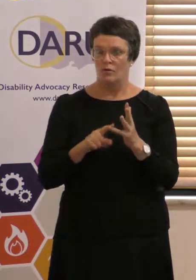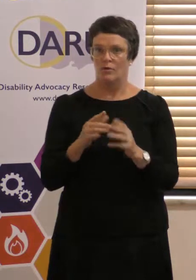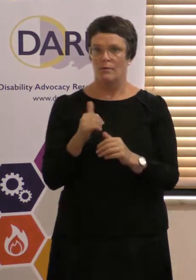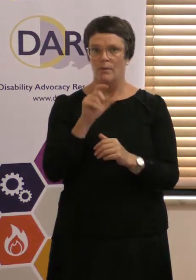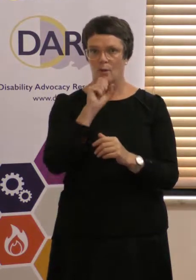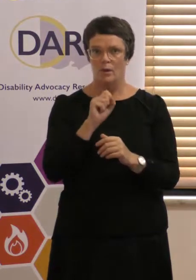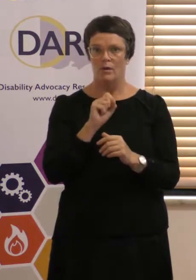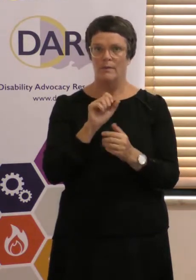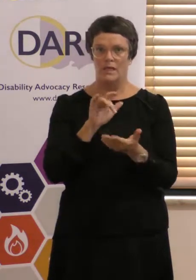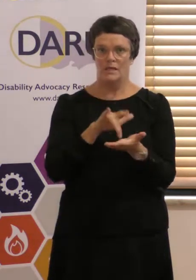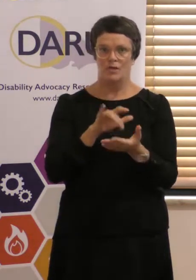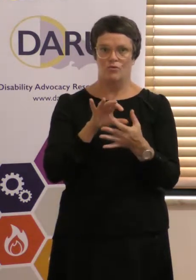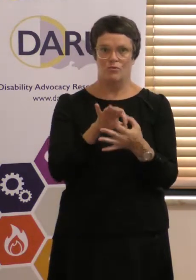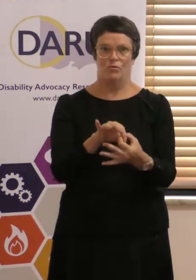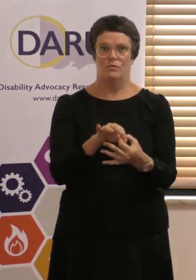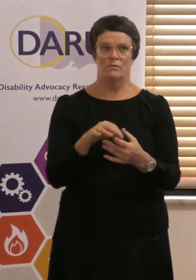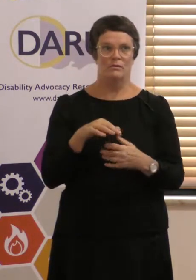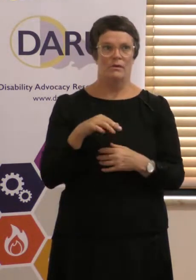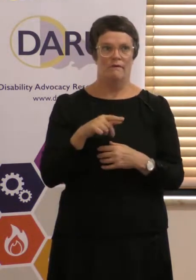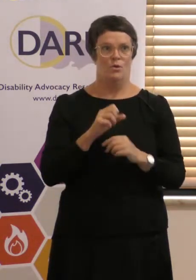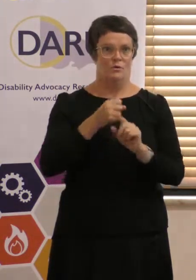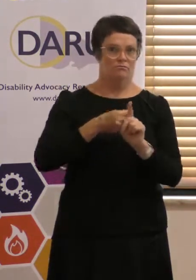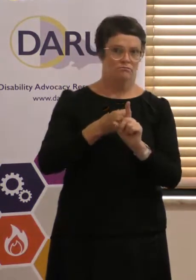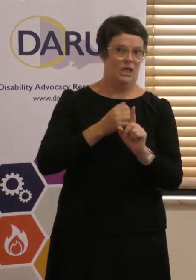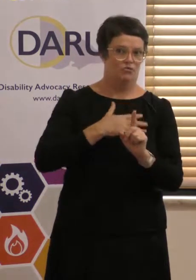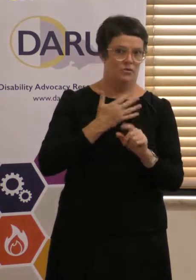minutes left, did anyone have any questions?